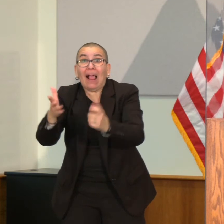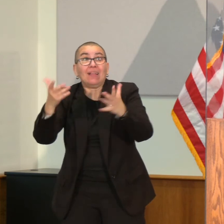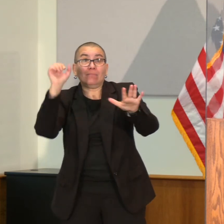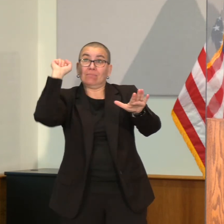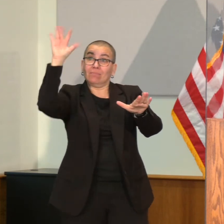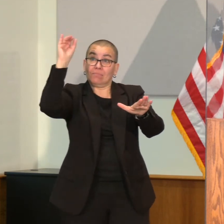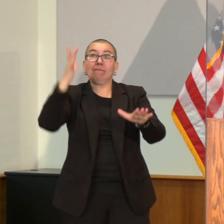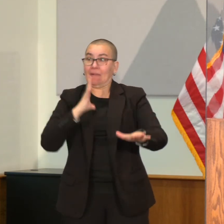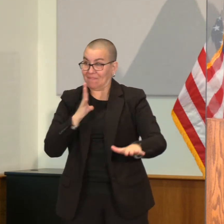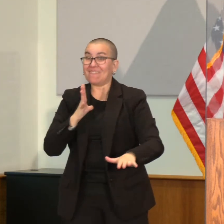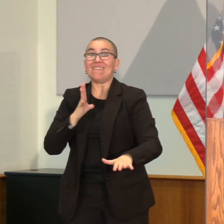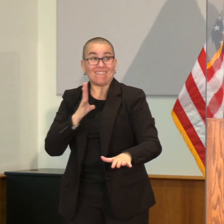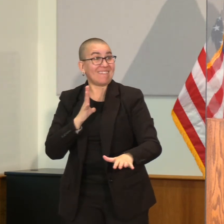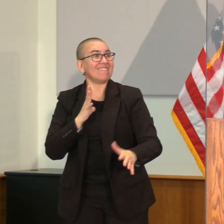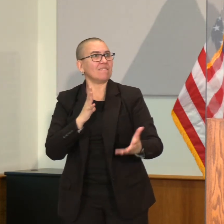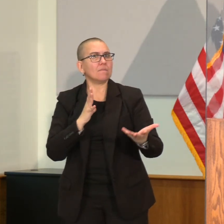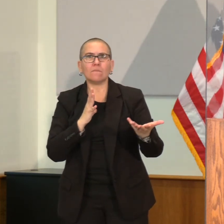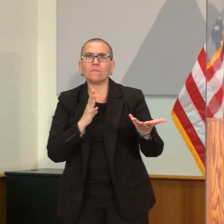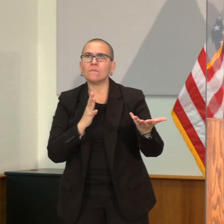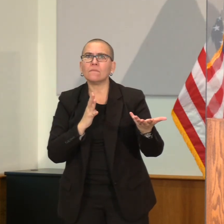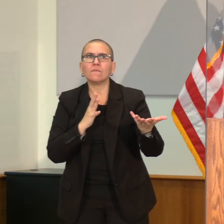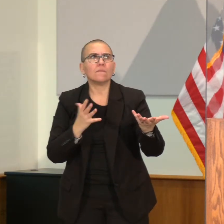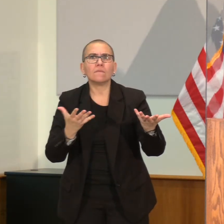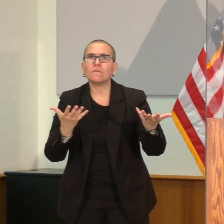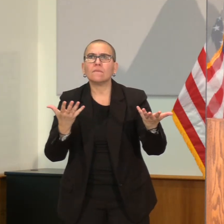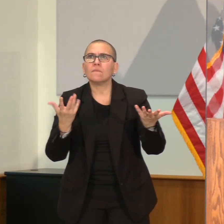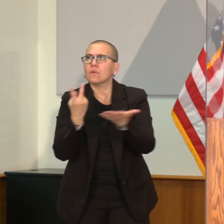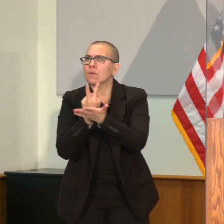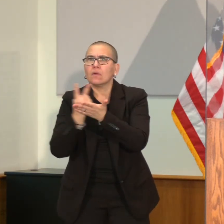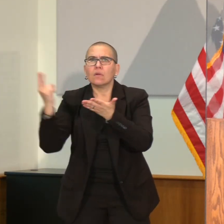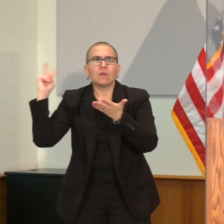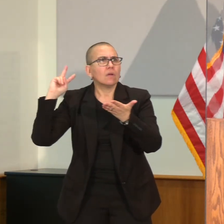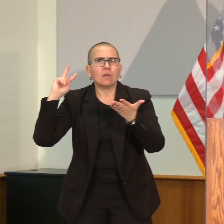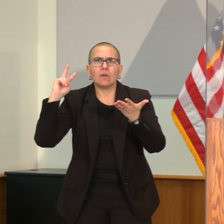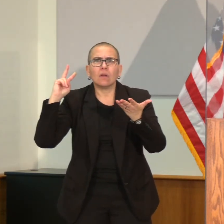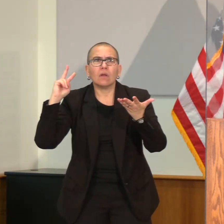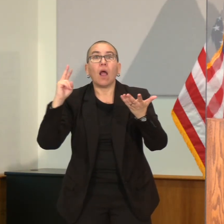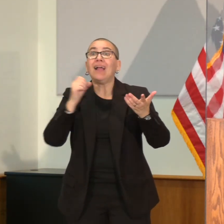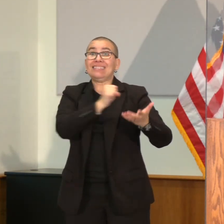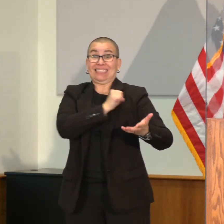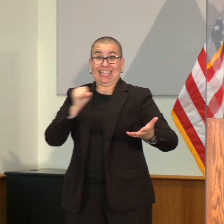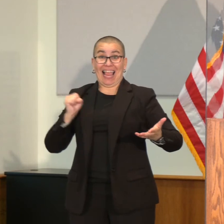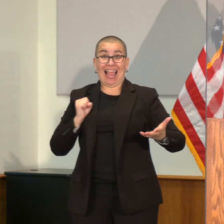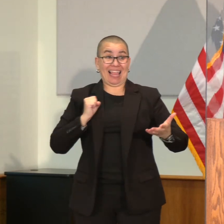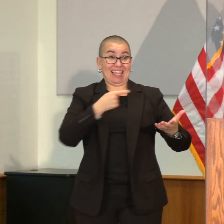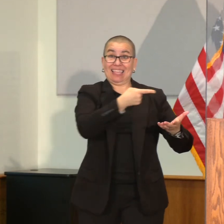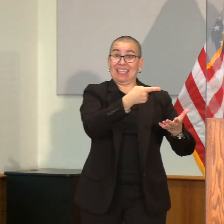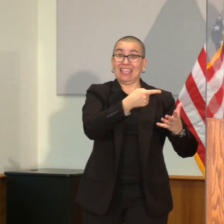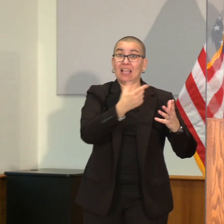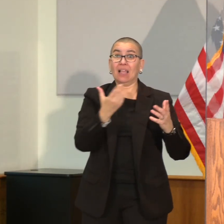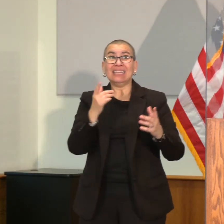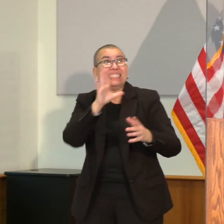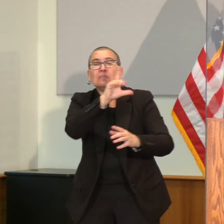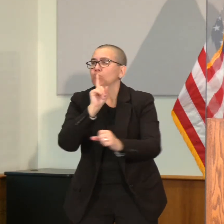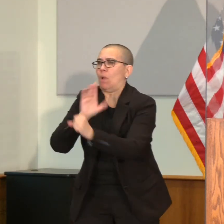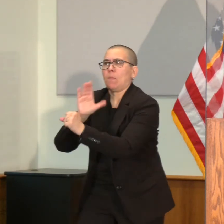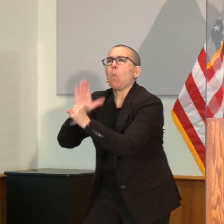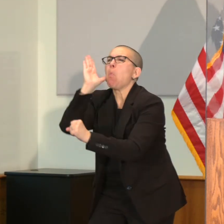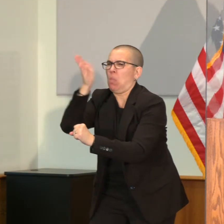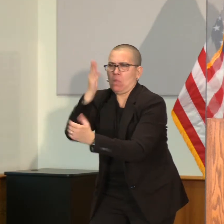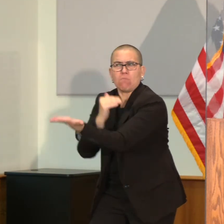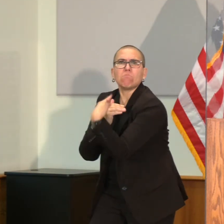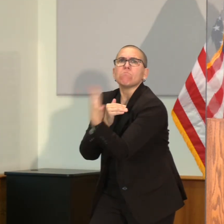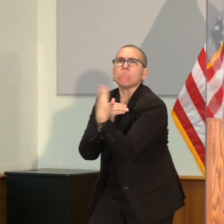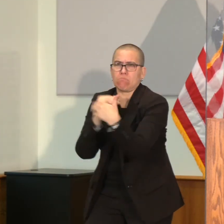measures. Just 2 weeks ago, Paul Gazelka, or Senator Gazelka, again gave us his word that the Senate